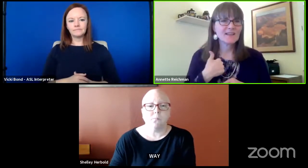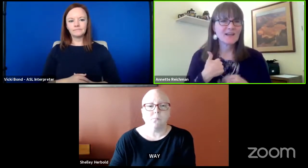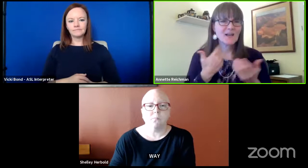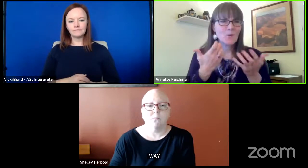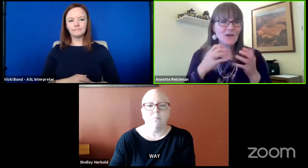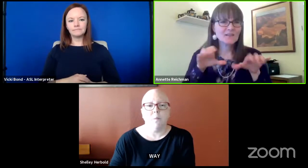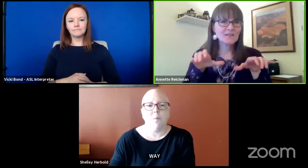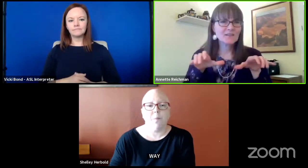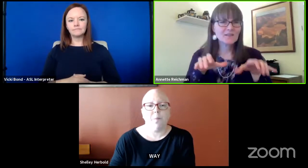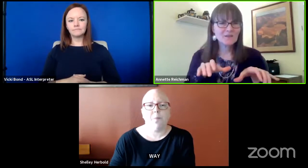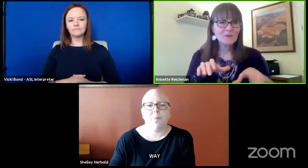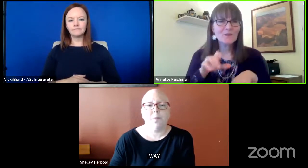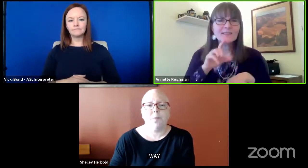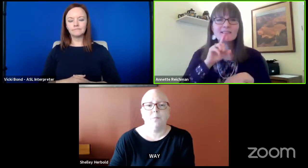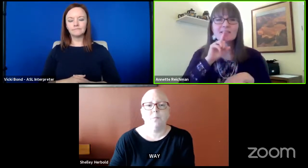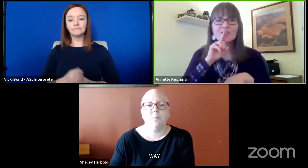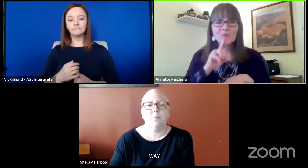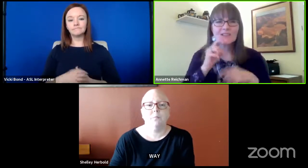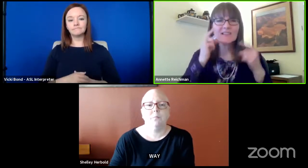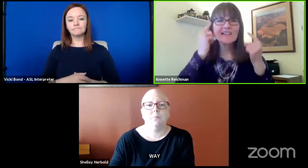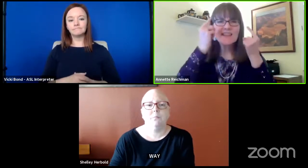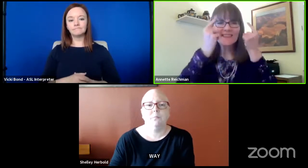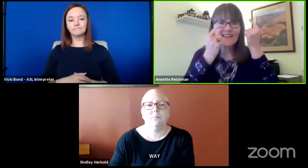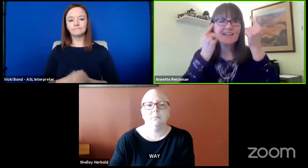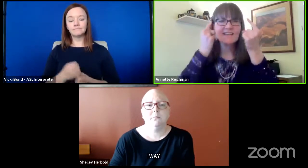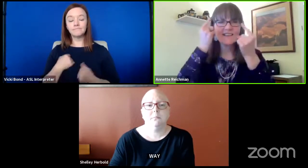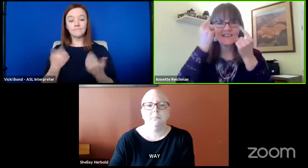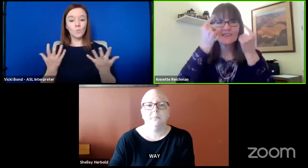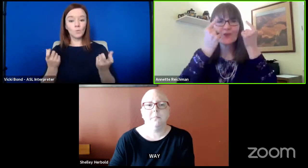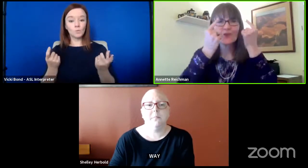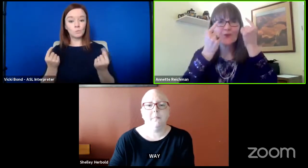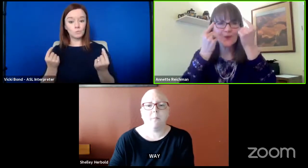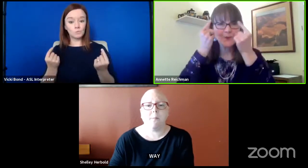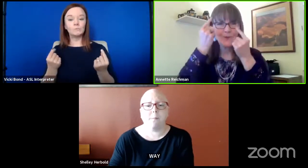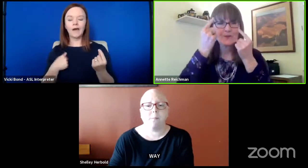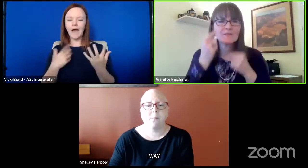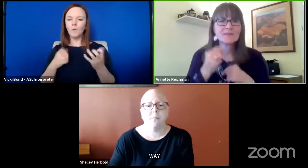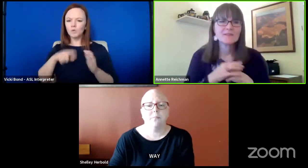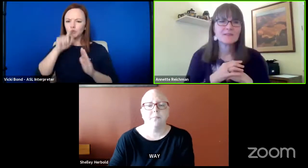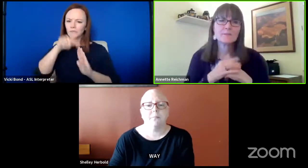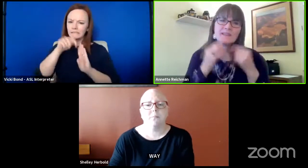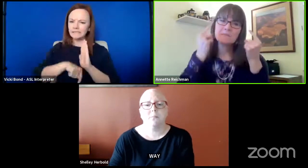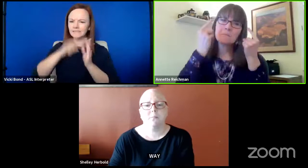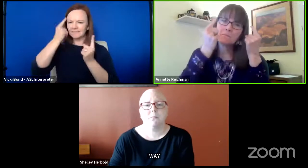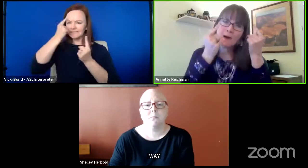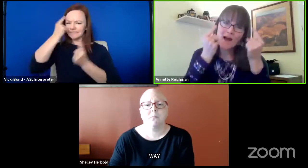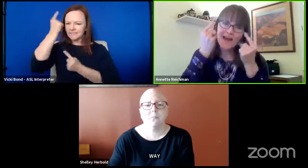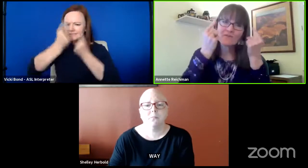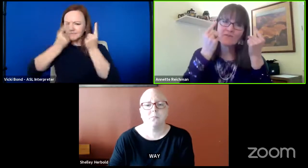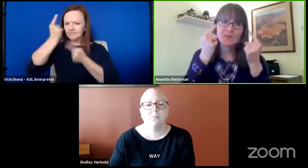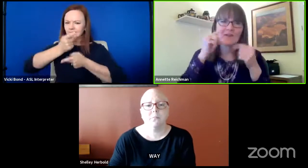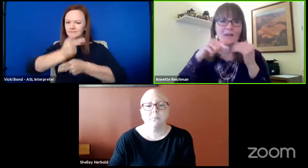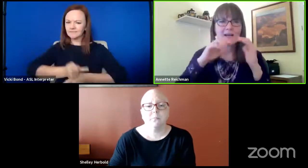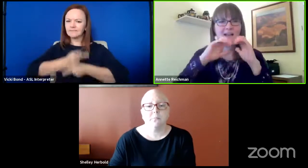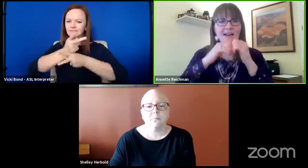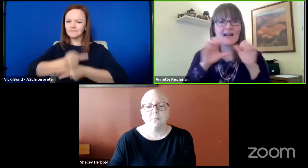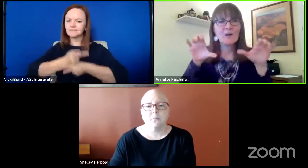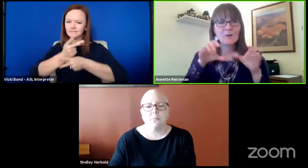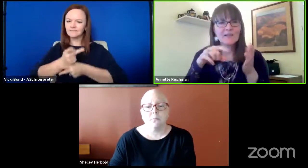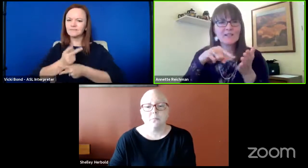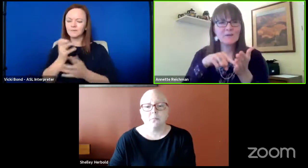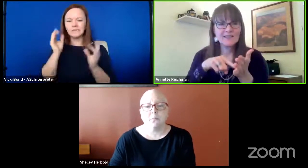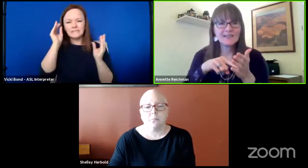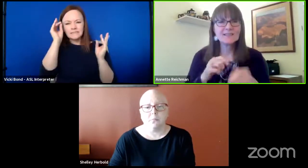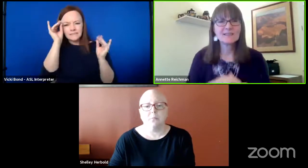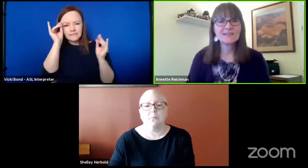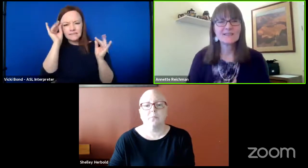one thing that I want to do is to really think this through, to be mindful about